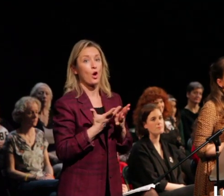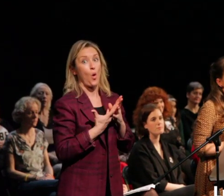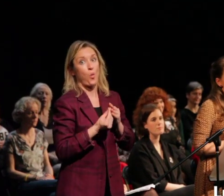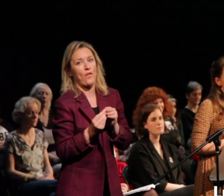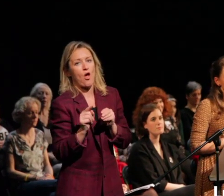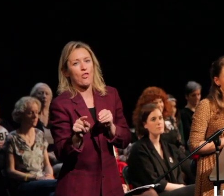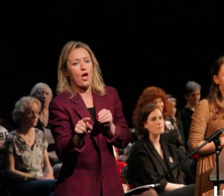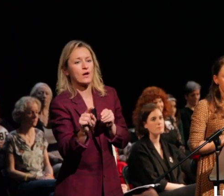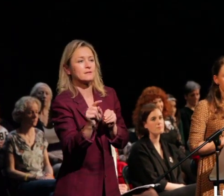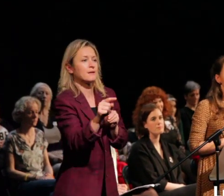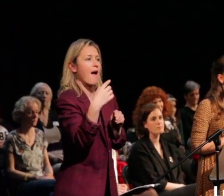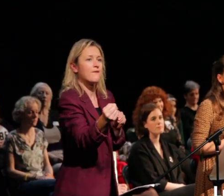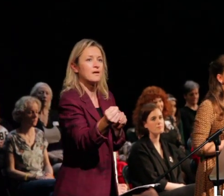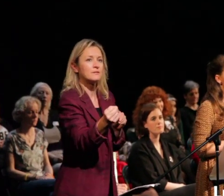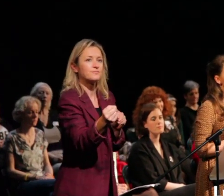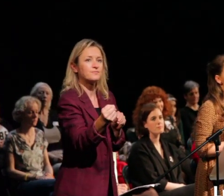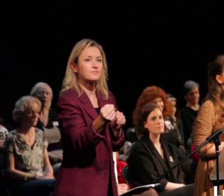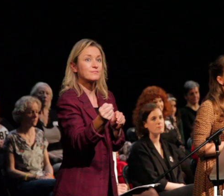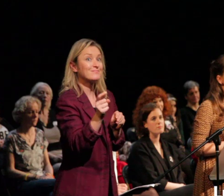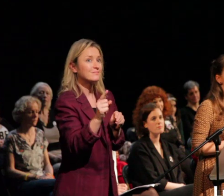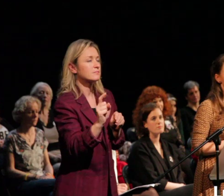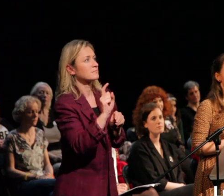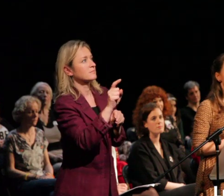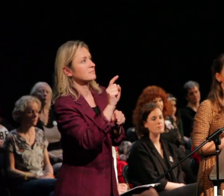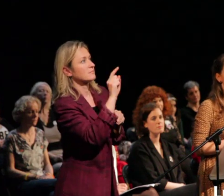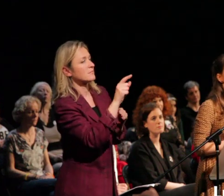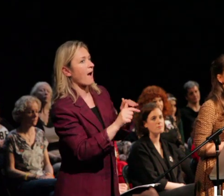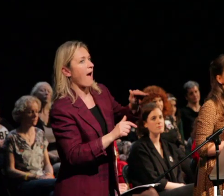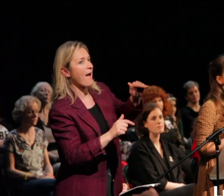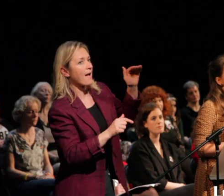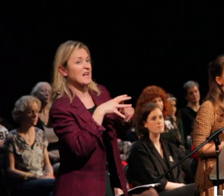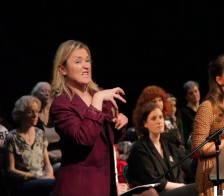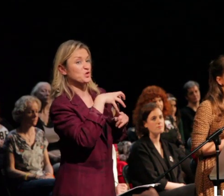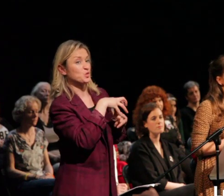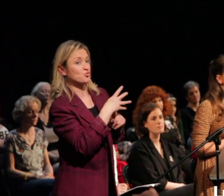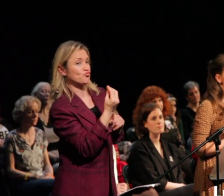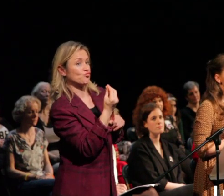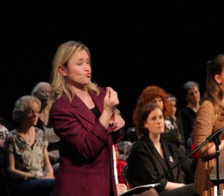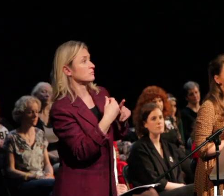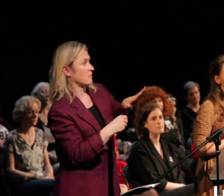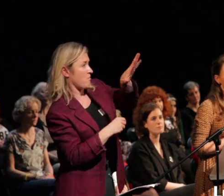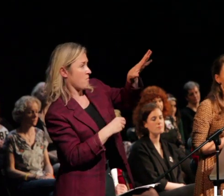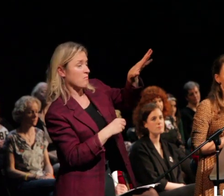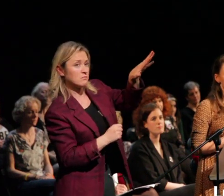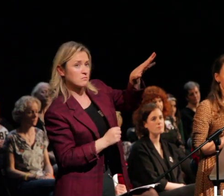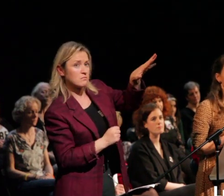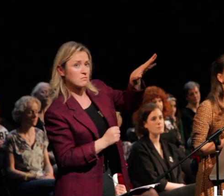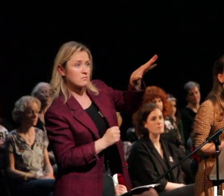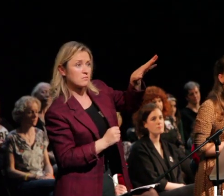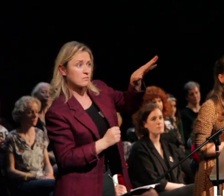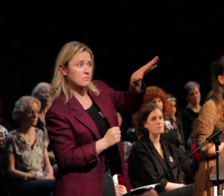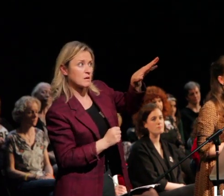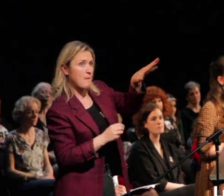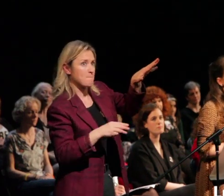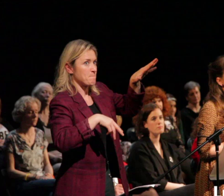all, let's work with the biggest, highest profile, best resourced institutions across the country, the majority that get, those that get